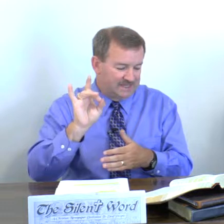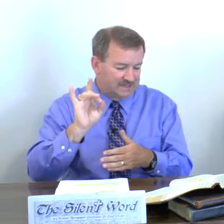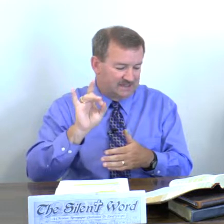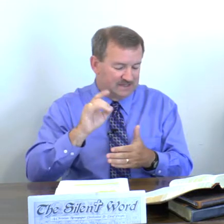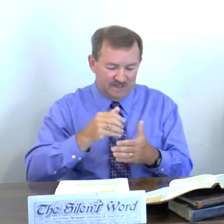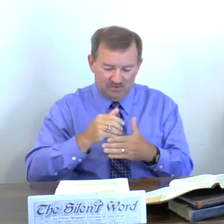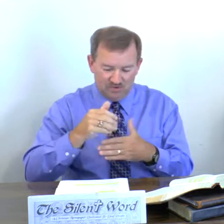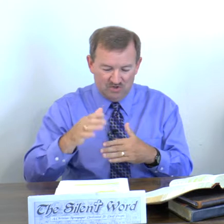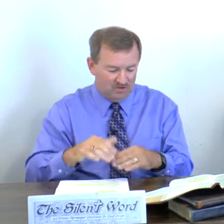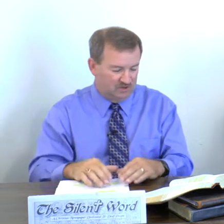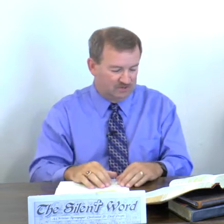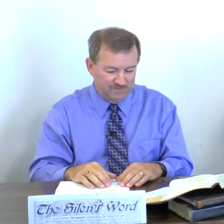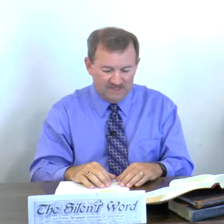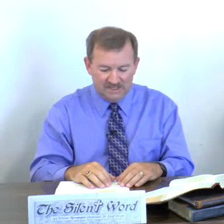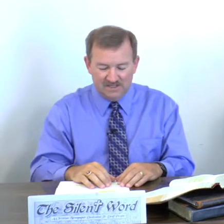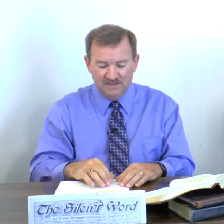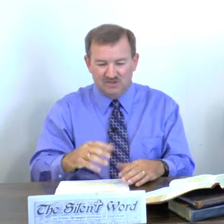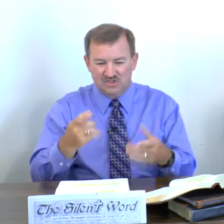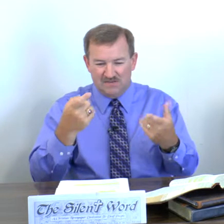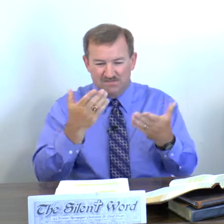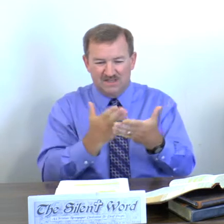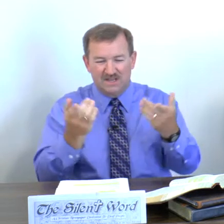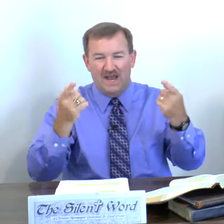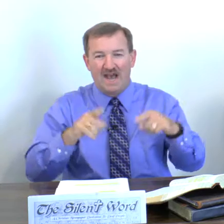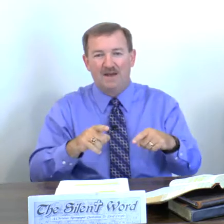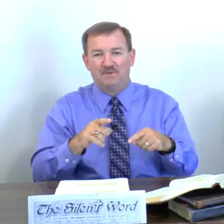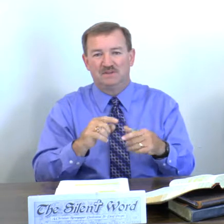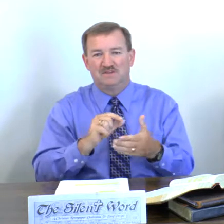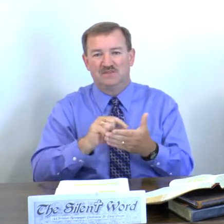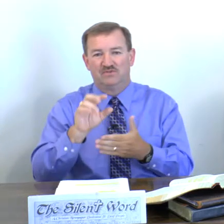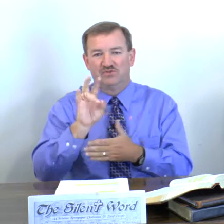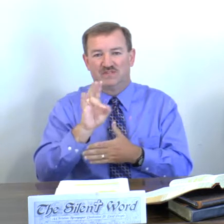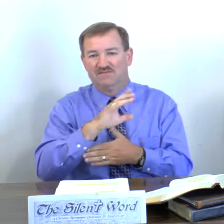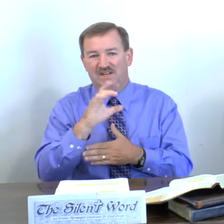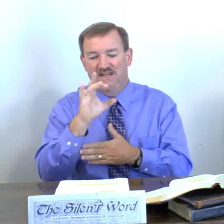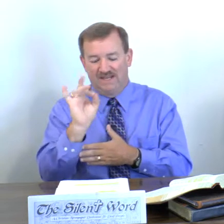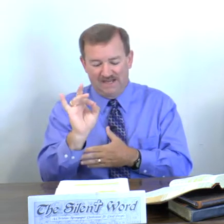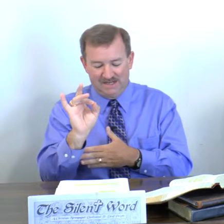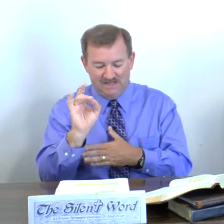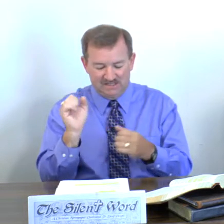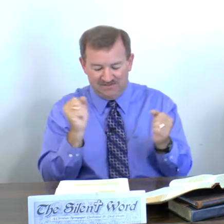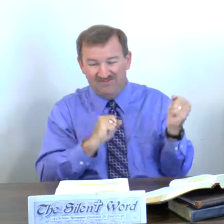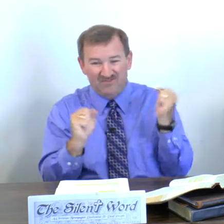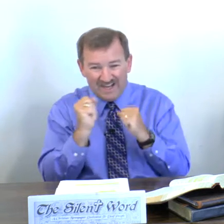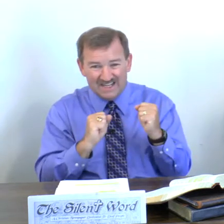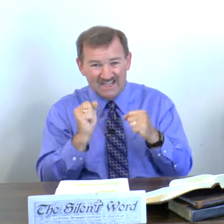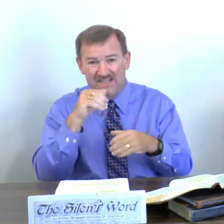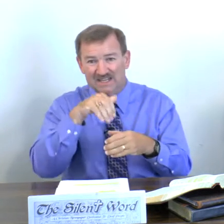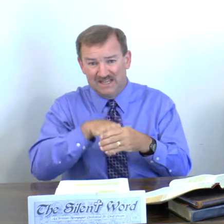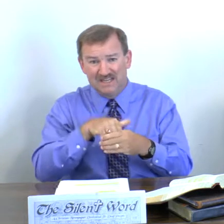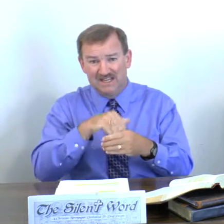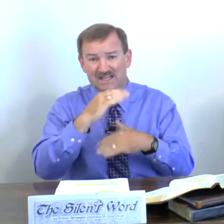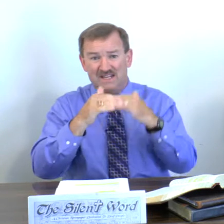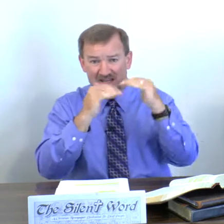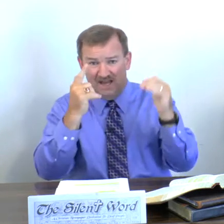verse 7 and verse 8, and we'll go on. There's something that happens in verse 7 and 8, and it's fighting in